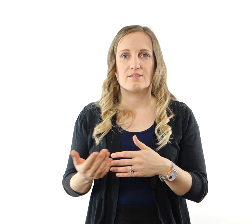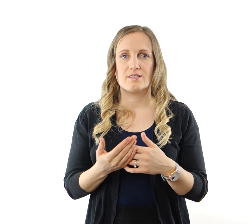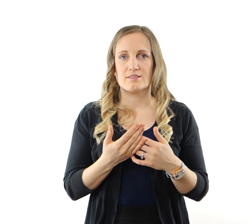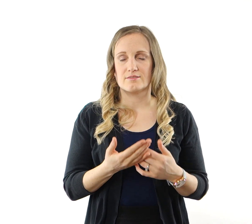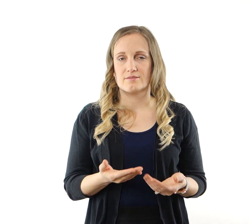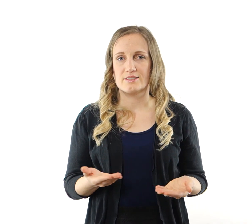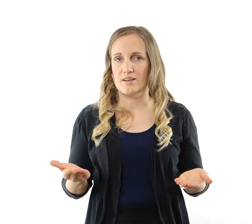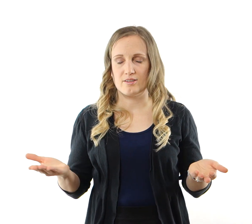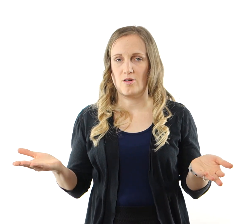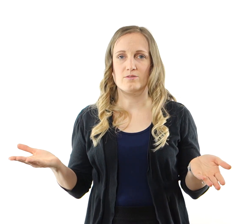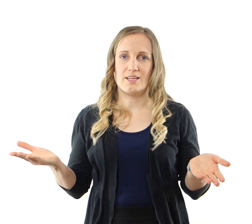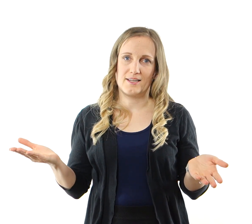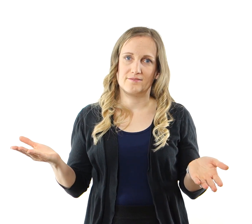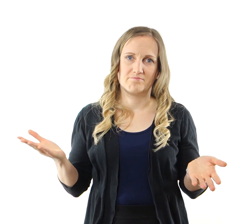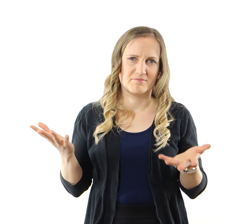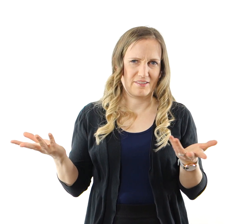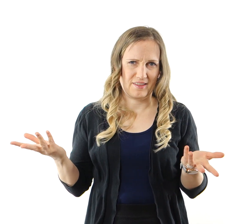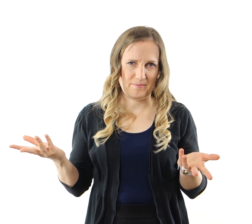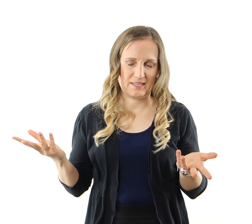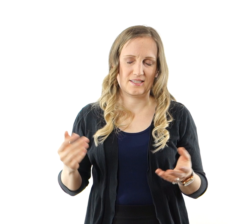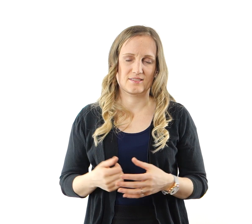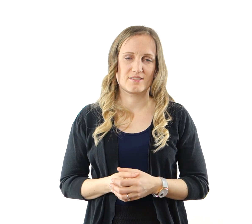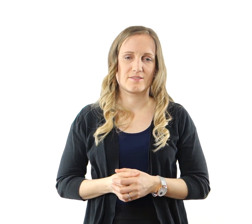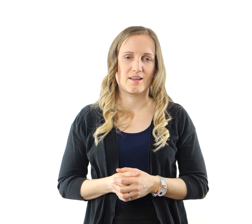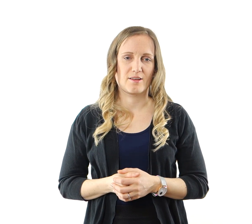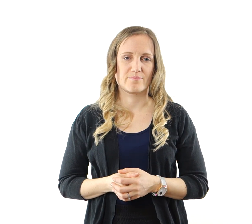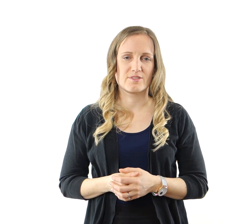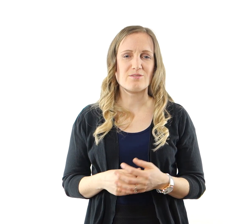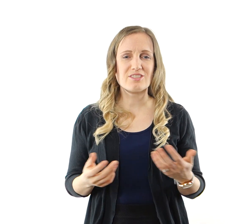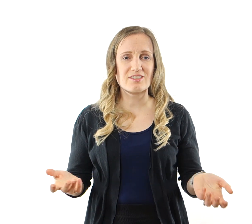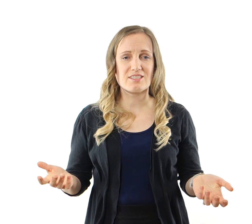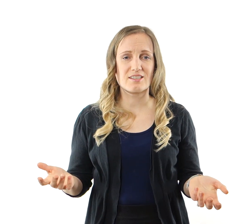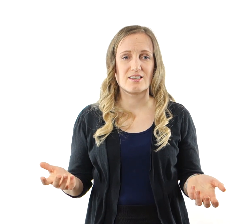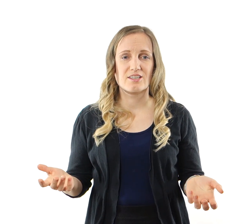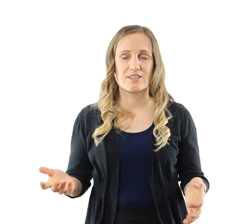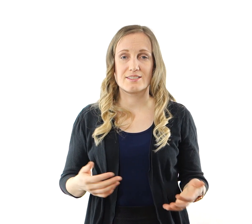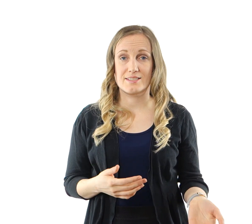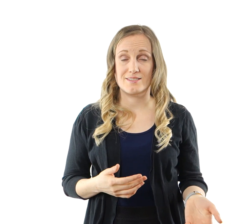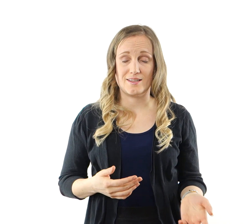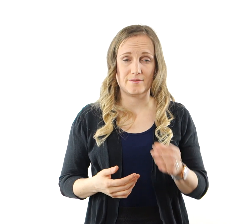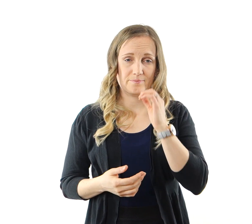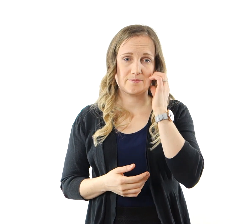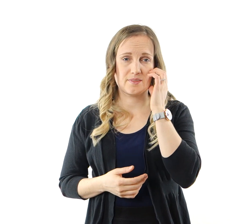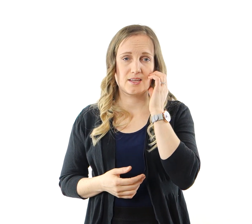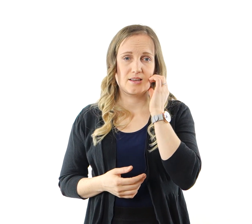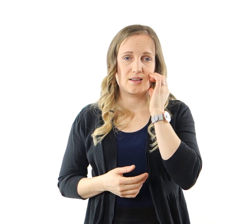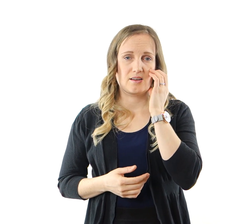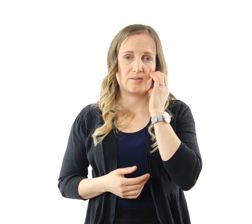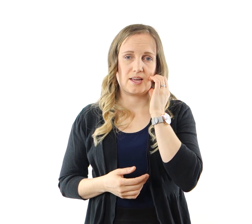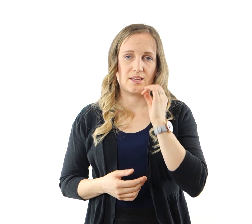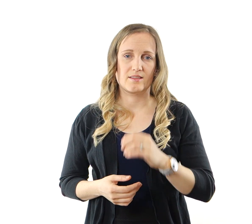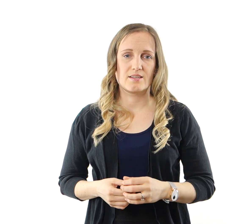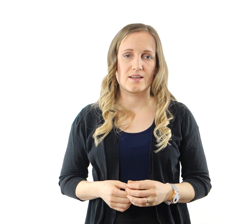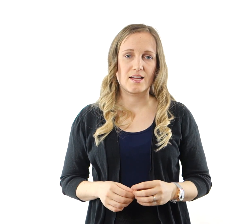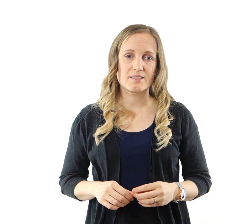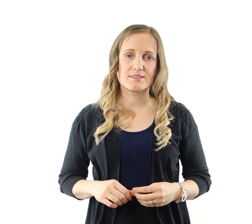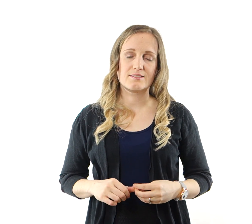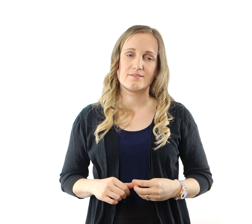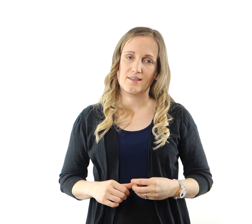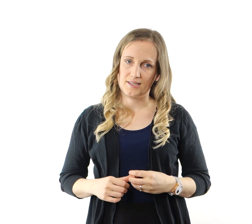the whole line, if that makes sense. So it's good to teach that. Okay, the next line